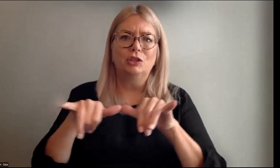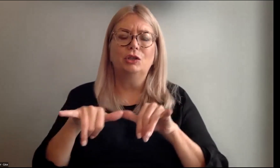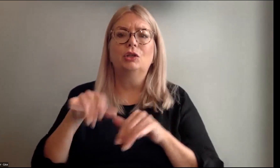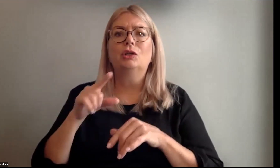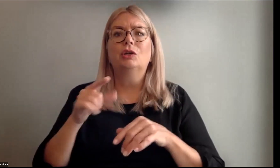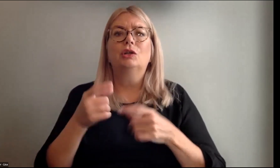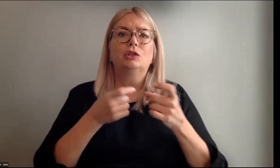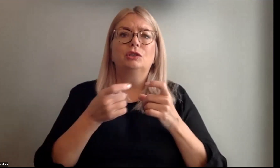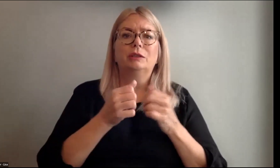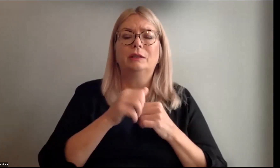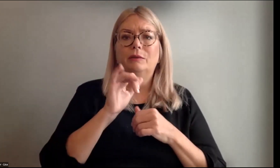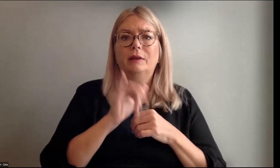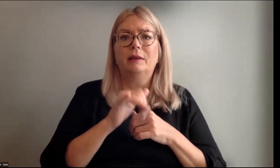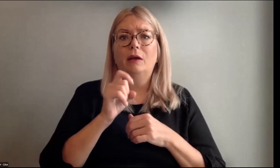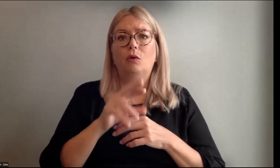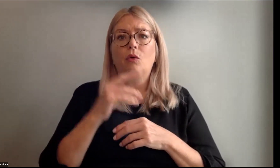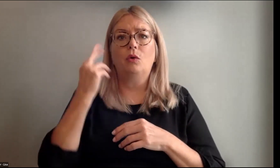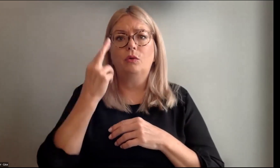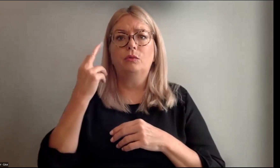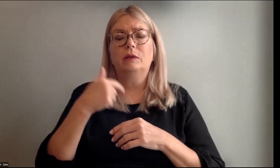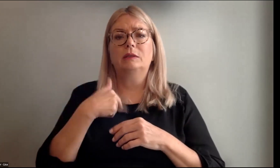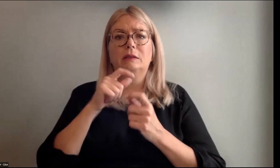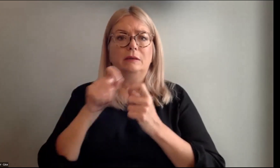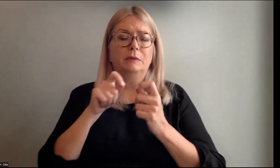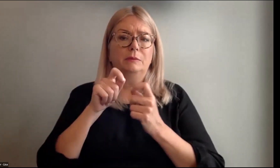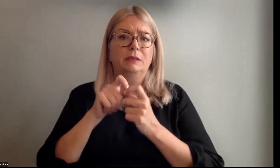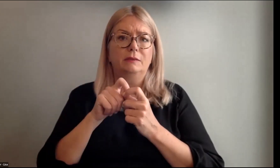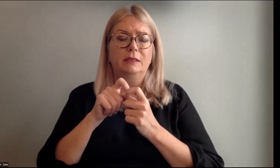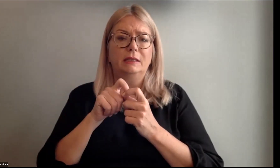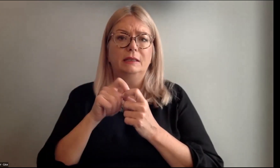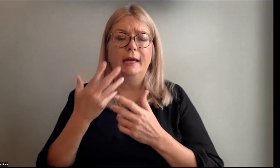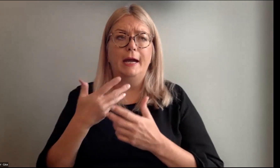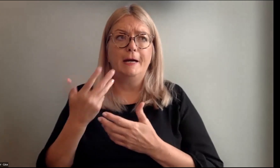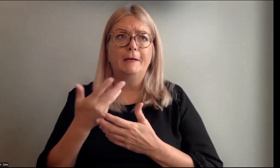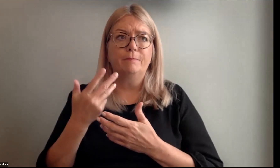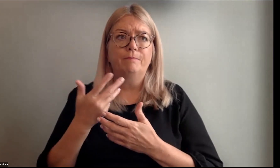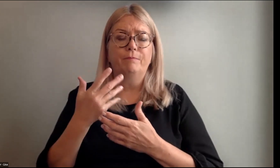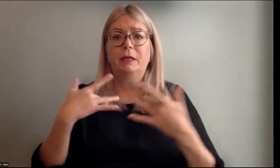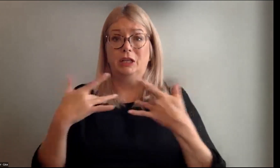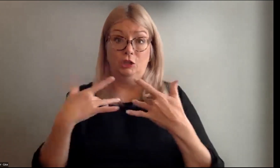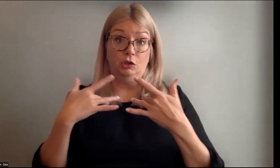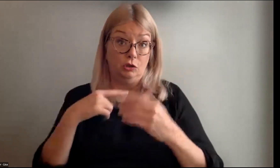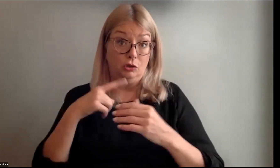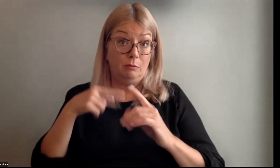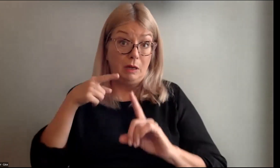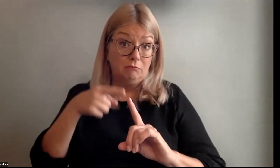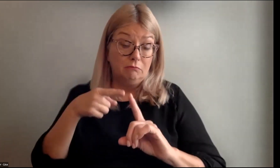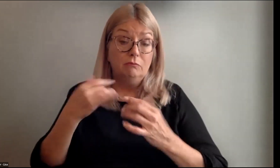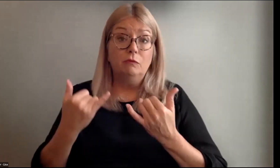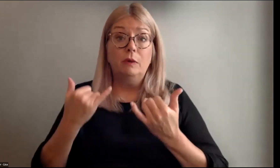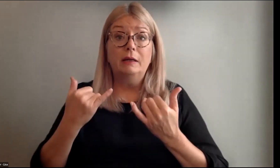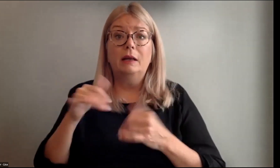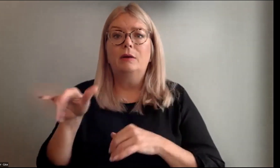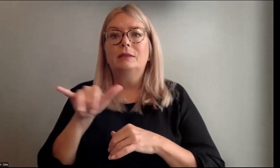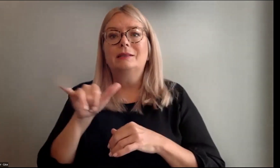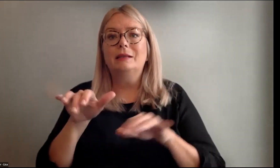right, or I think the reason that I'm particularly concerned about this right now is that the same standard is used for